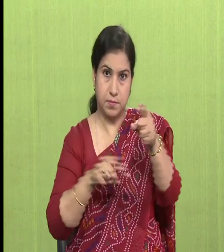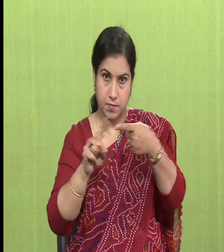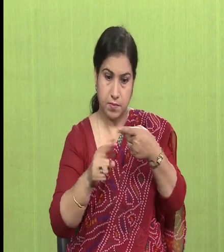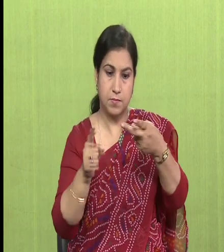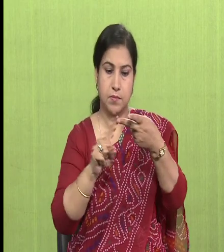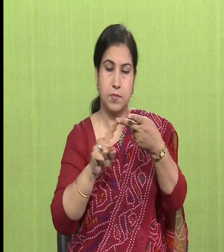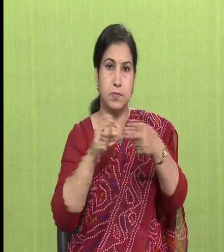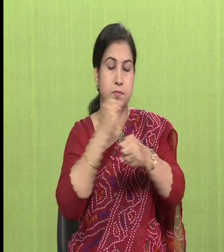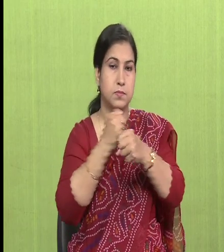geography,